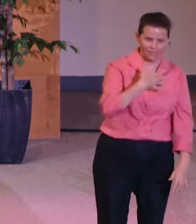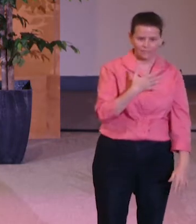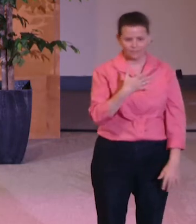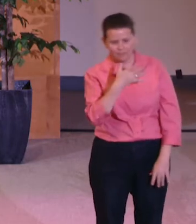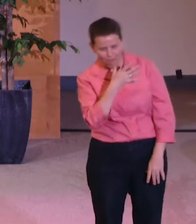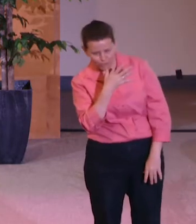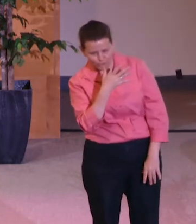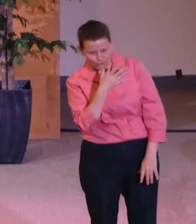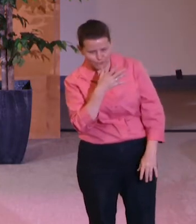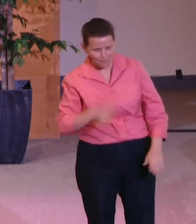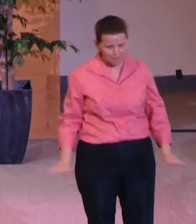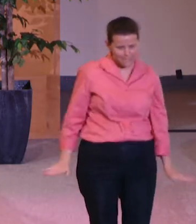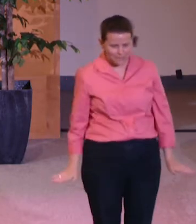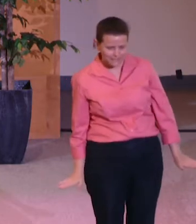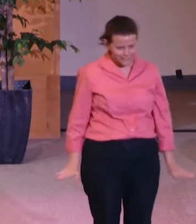penguins.